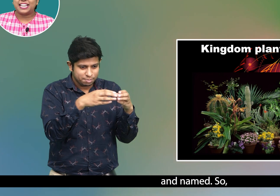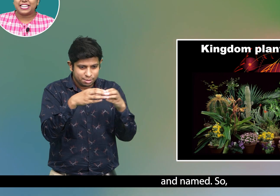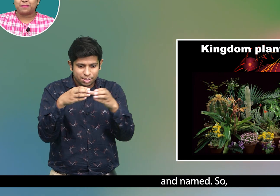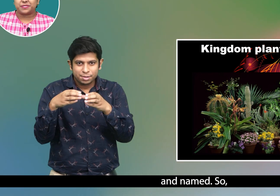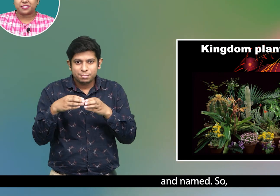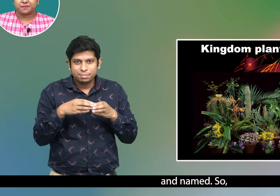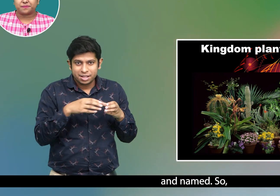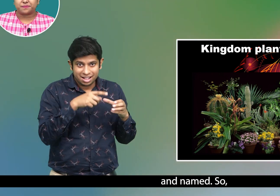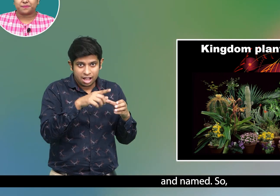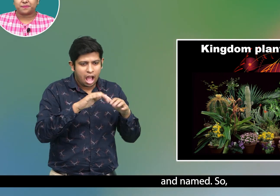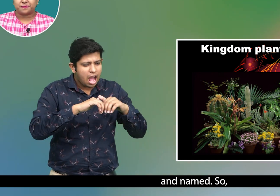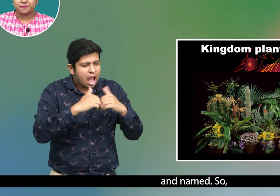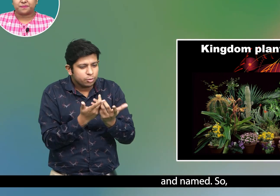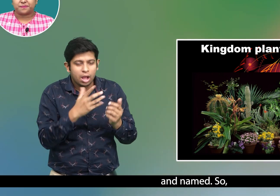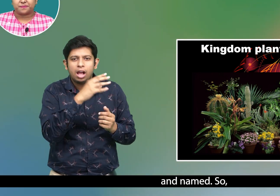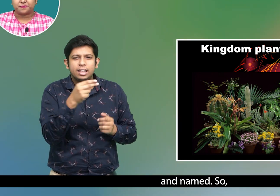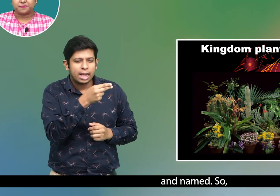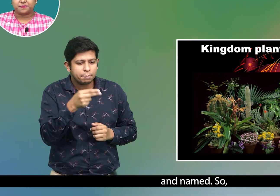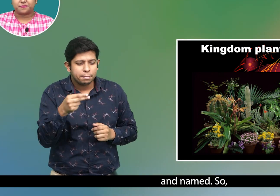classified and named.